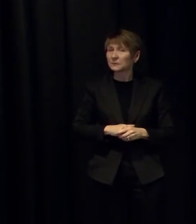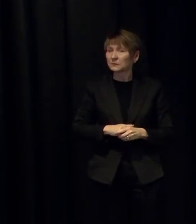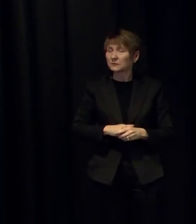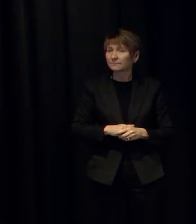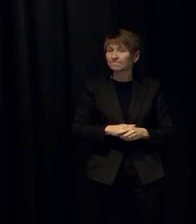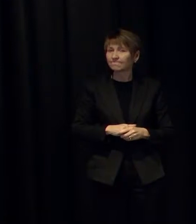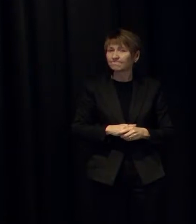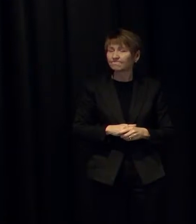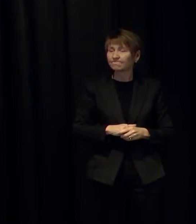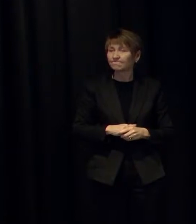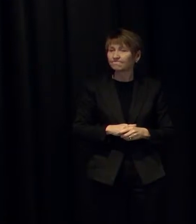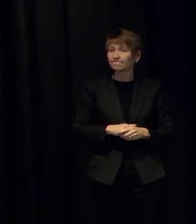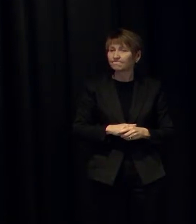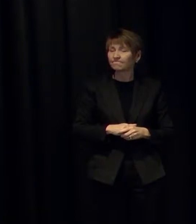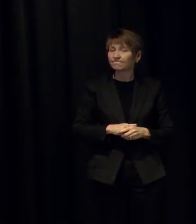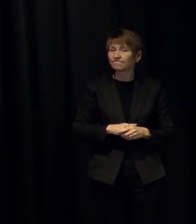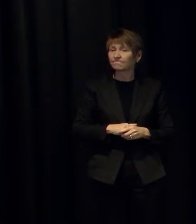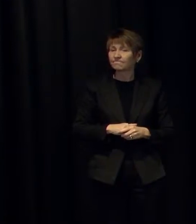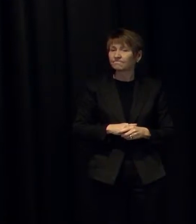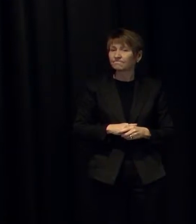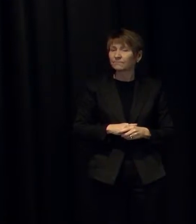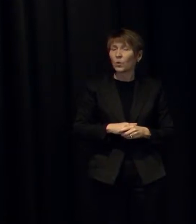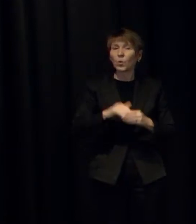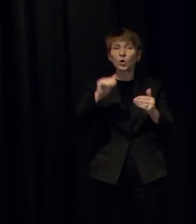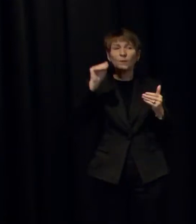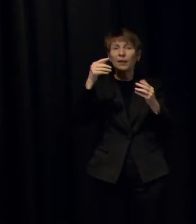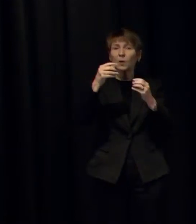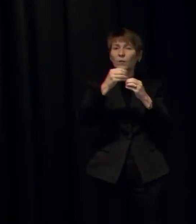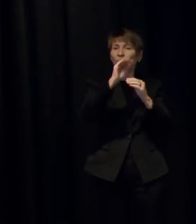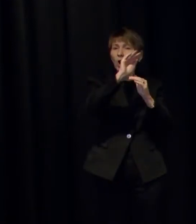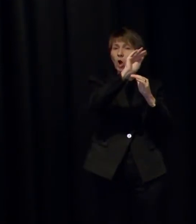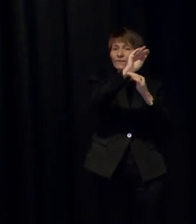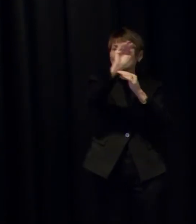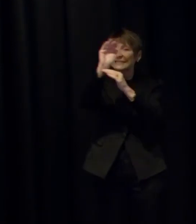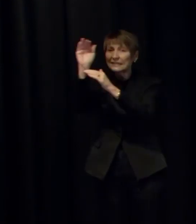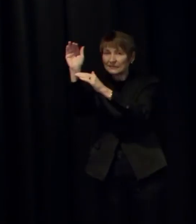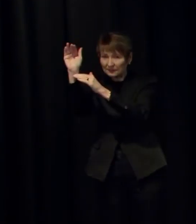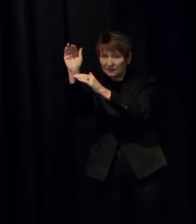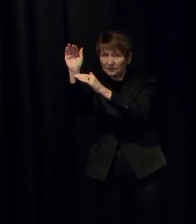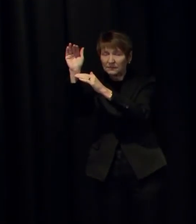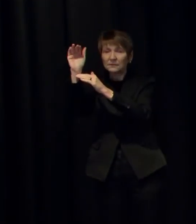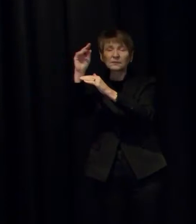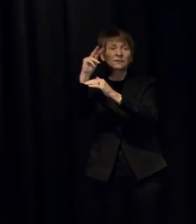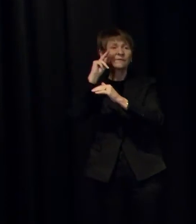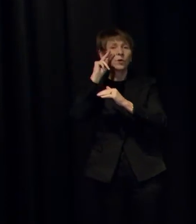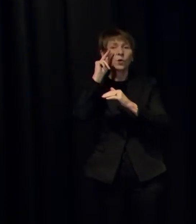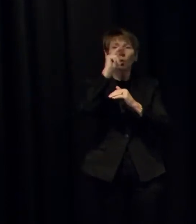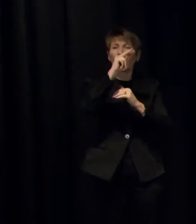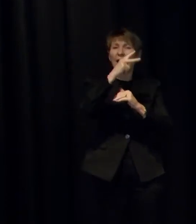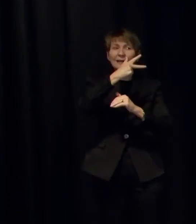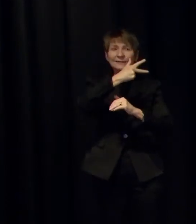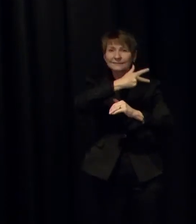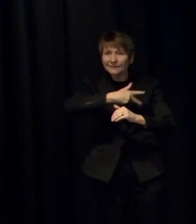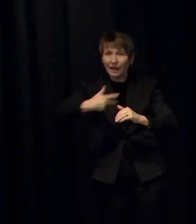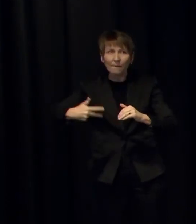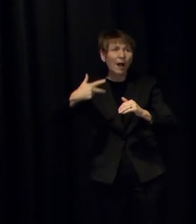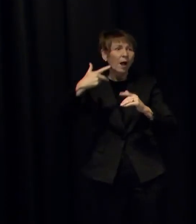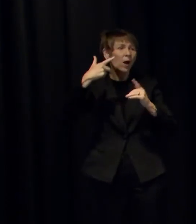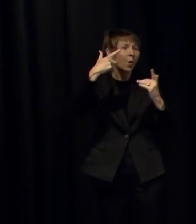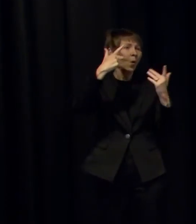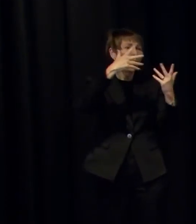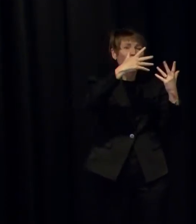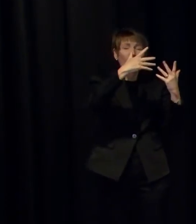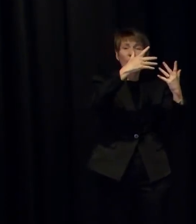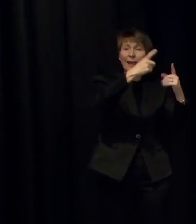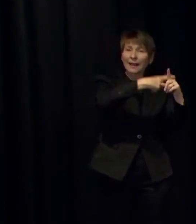access to freedoms than those that weren't? I just don't understand why that jurisdiction was able to do that so well. I know there might be some cultural